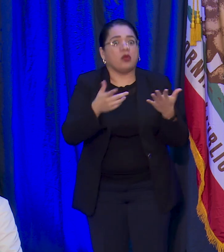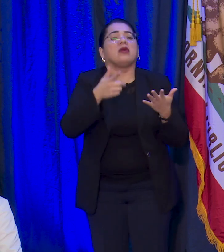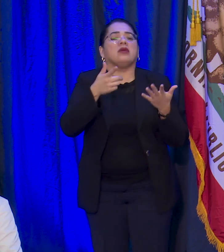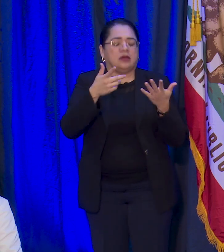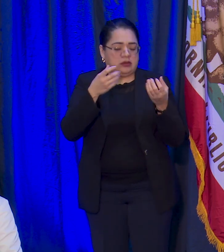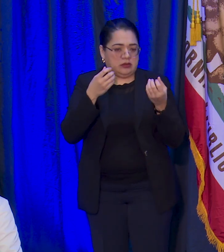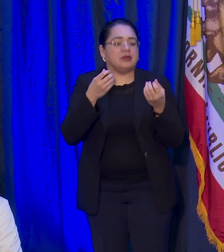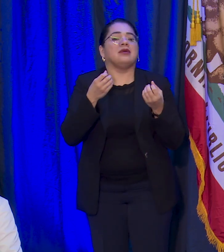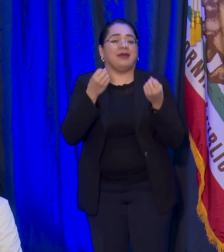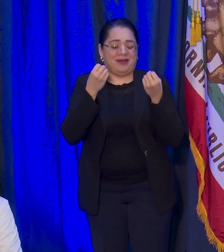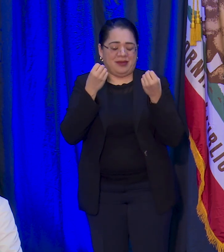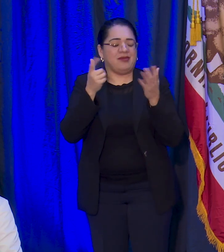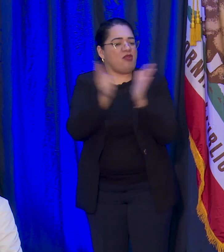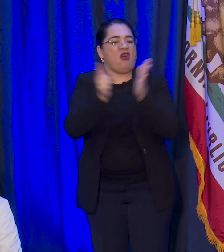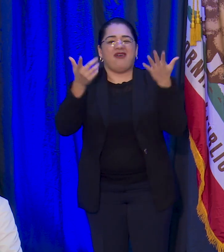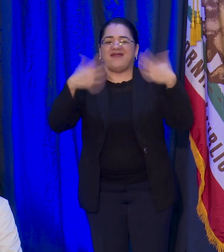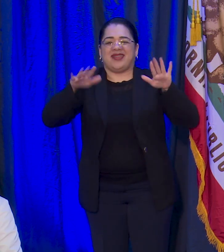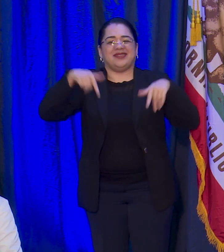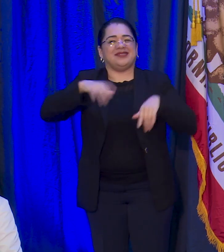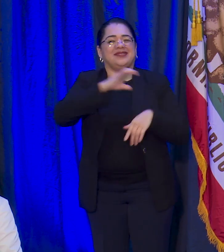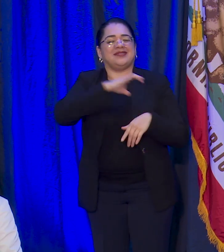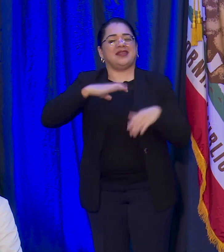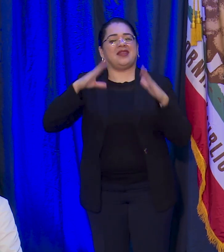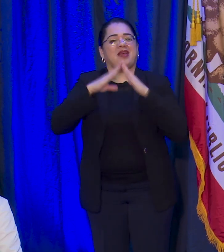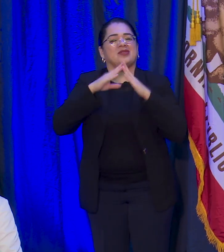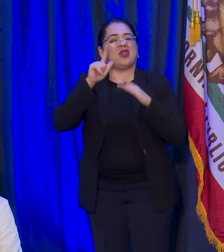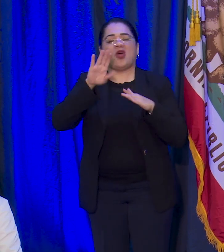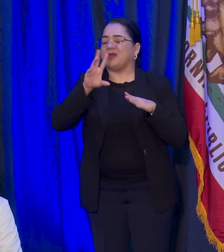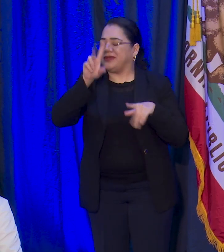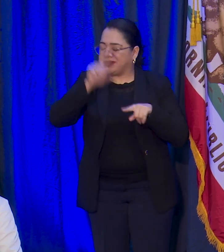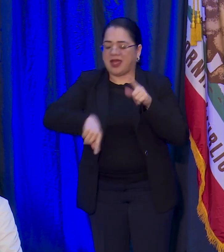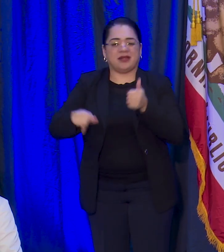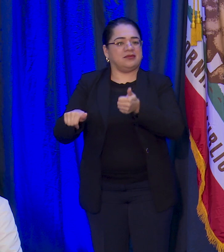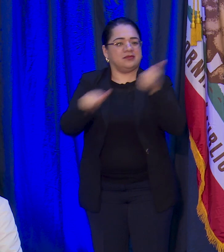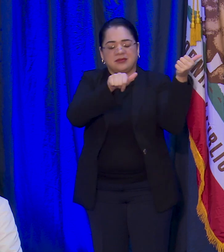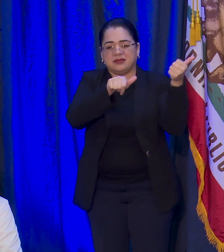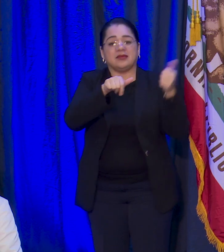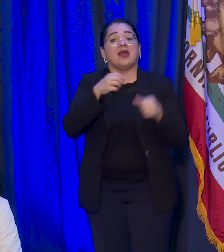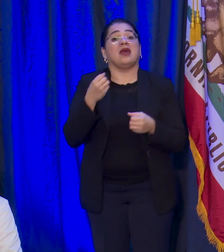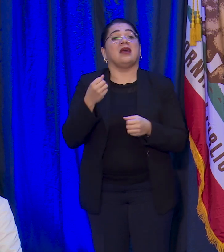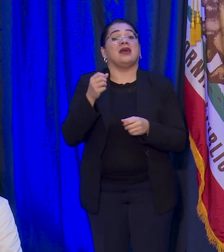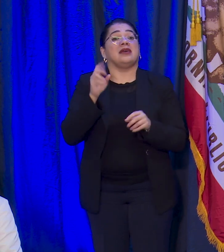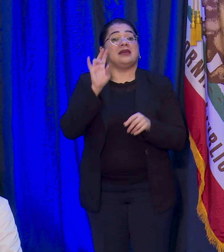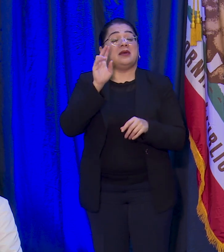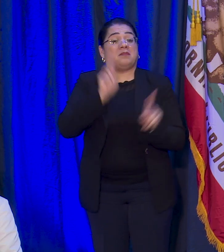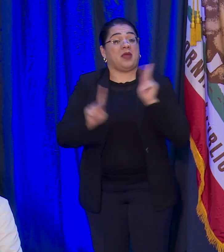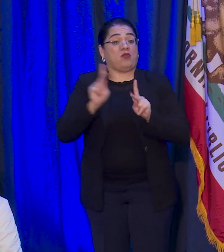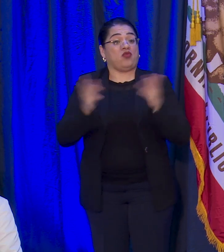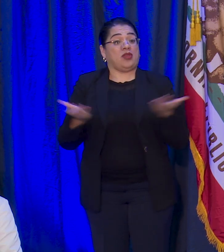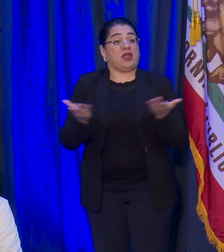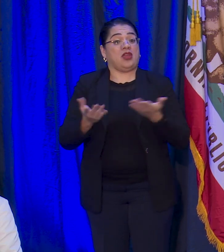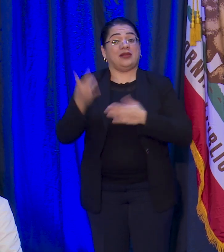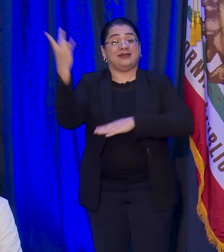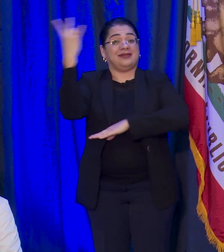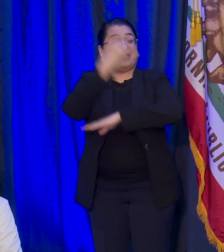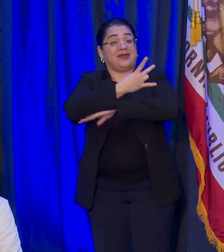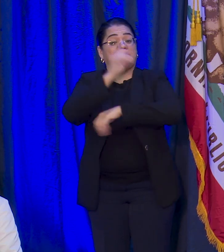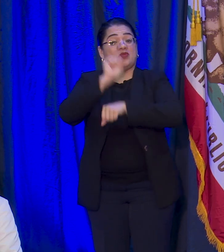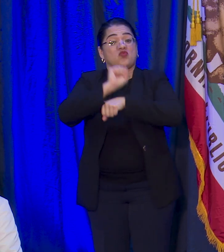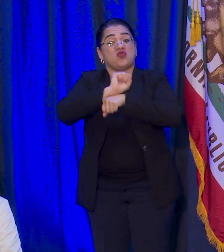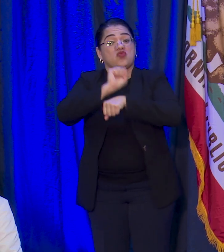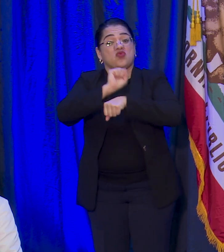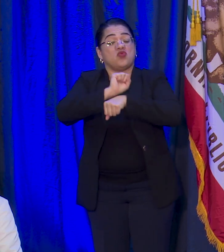law that the City Council has adopted. And we have people standing by 7 days a week to help you file